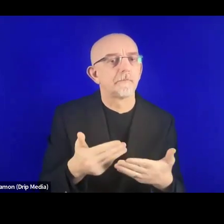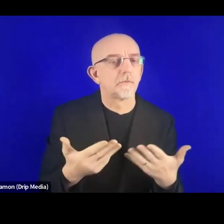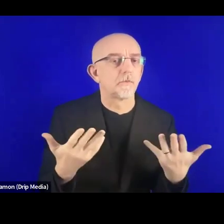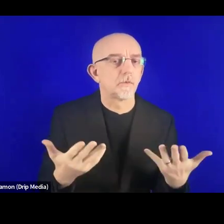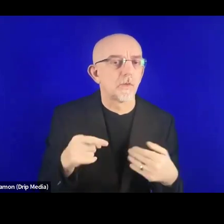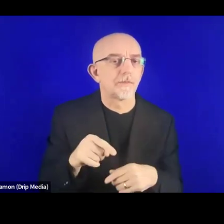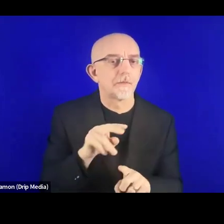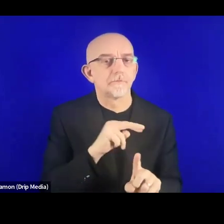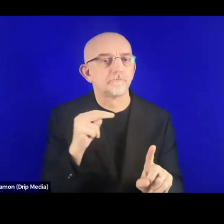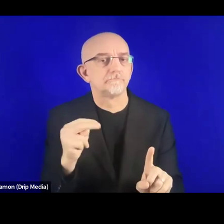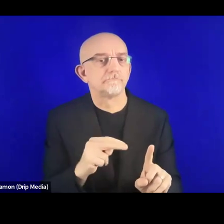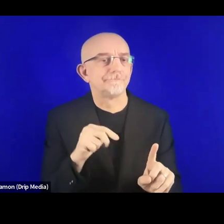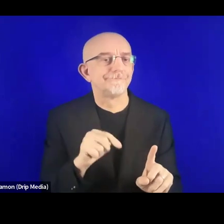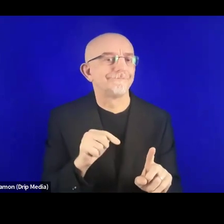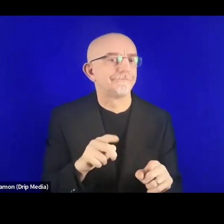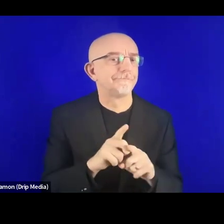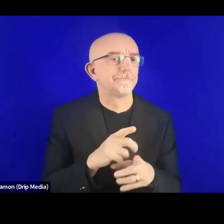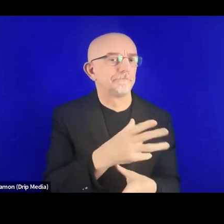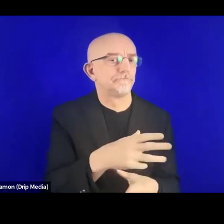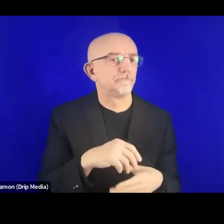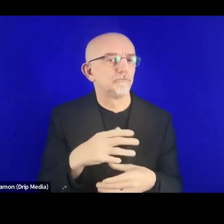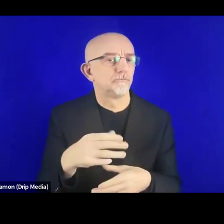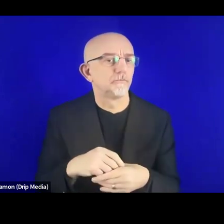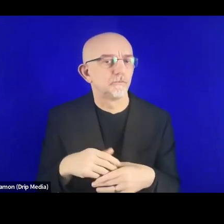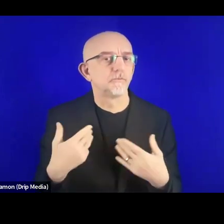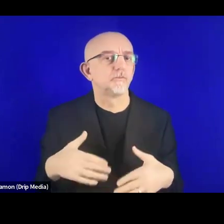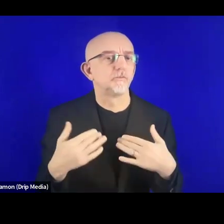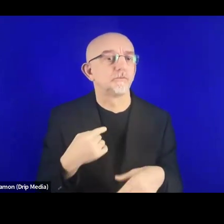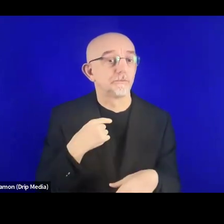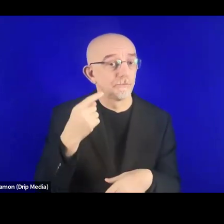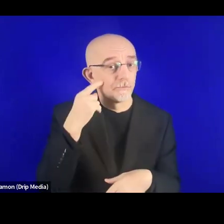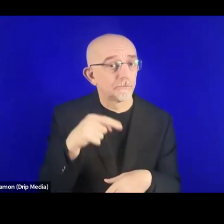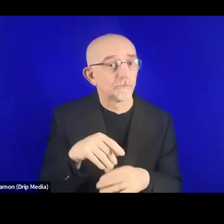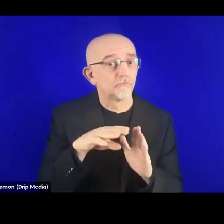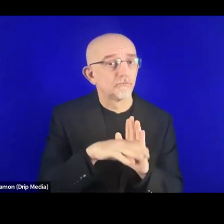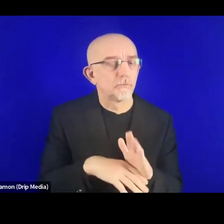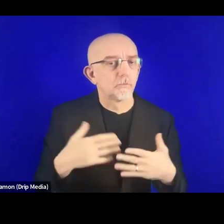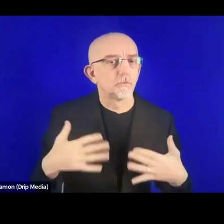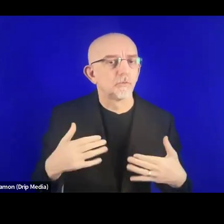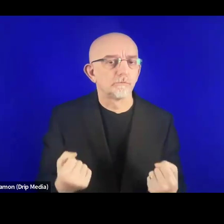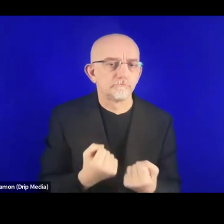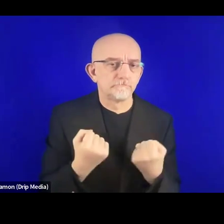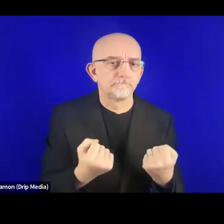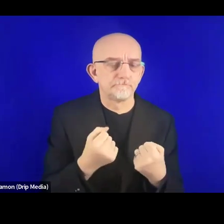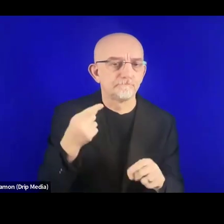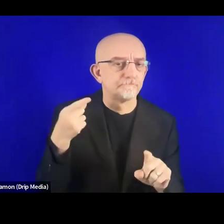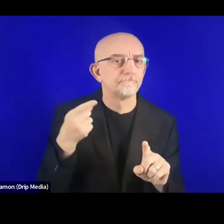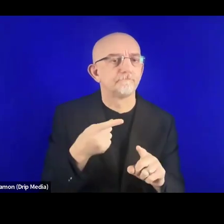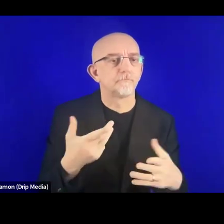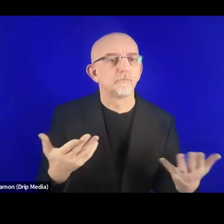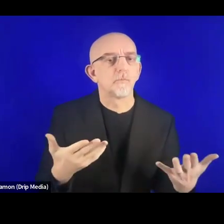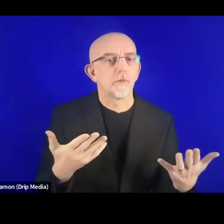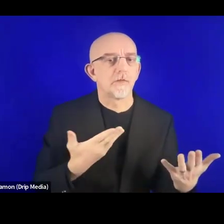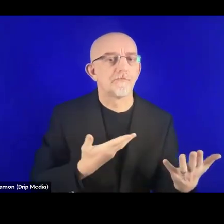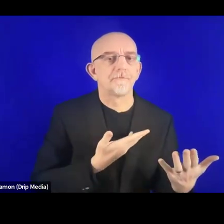of education, and all of these from a gender inclusive lens, MG Narega really gave opportunity to women, especially from the most